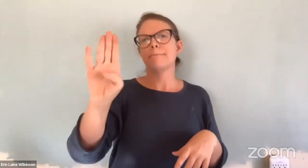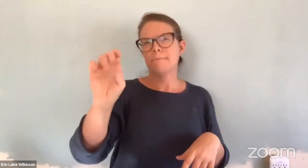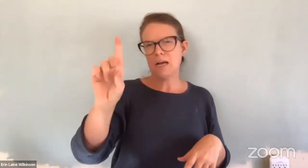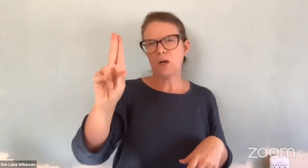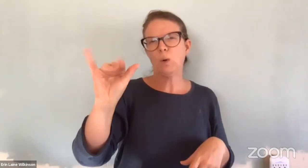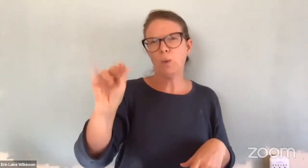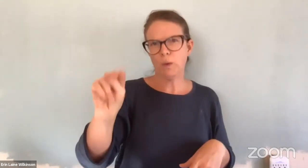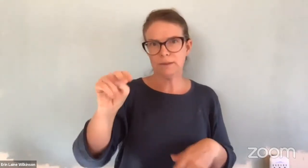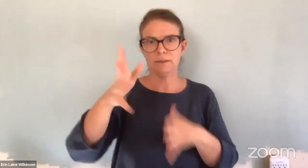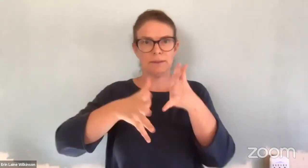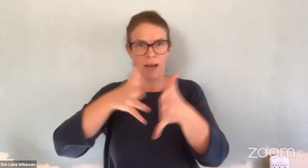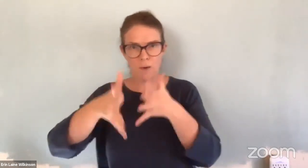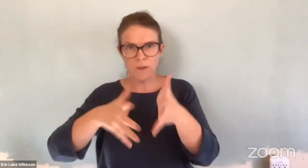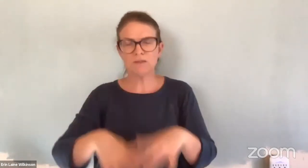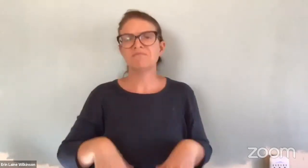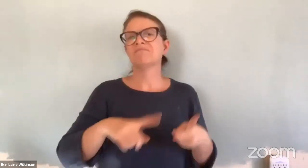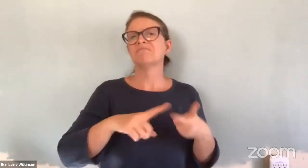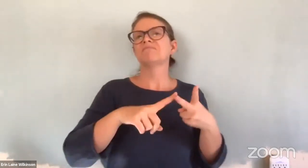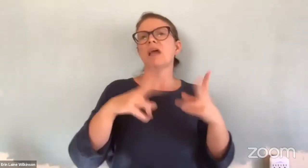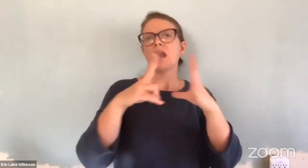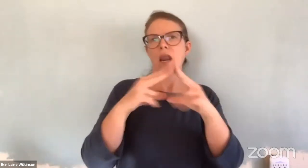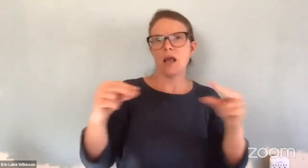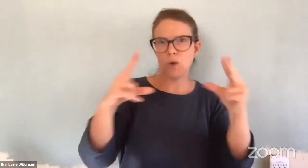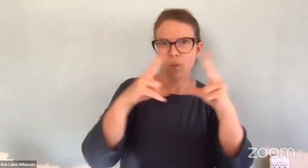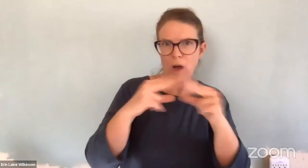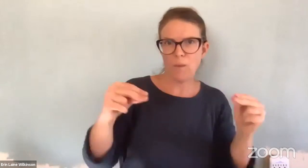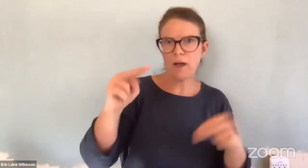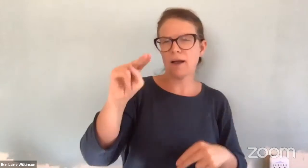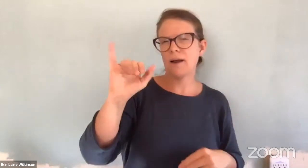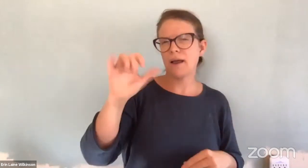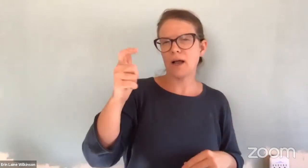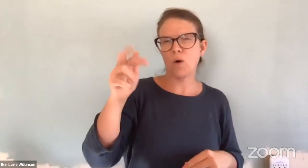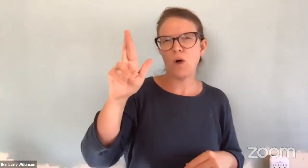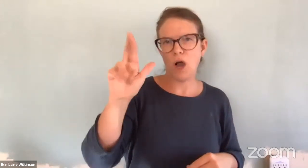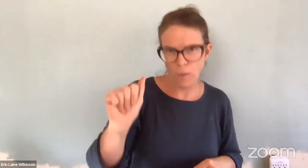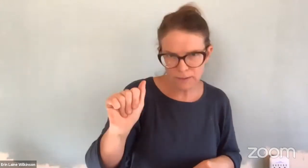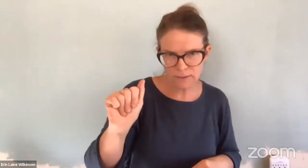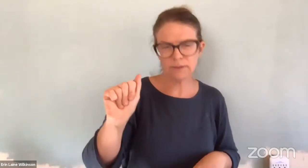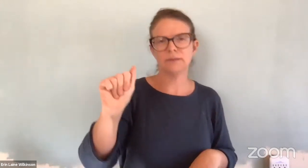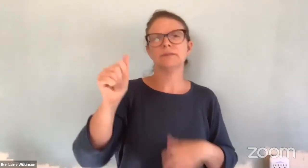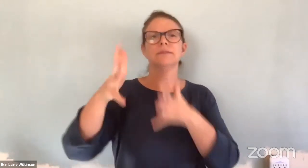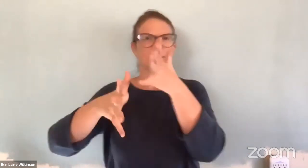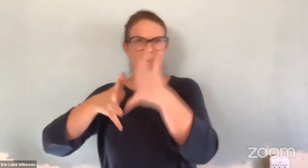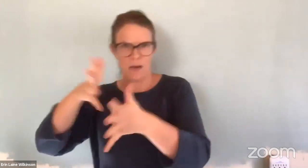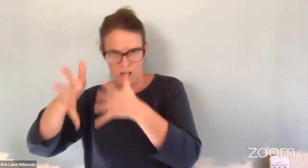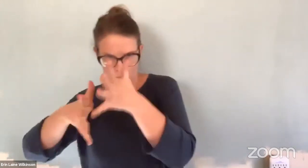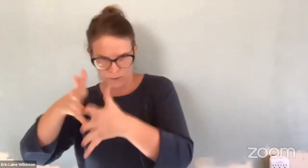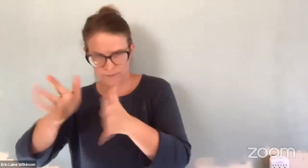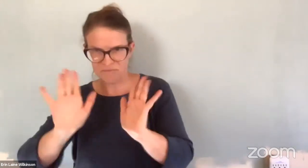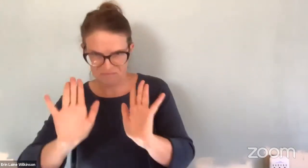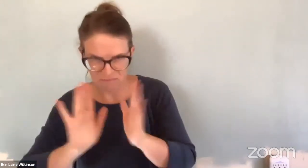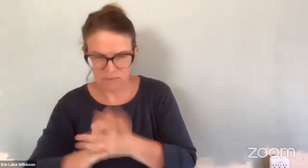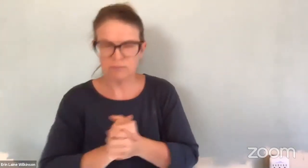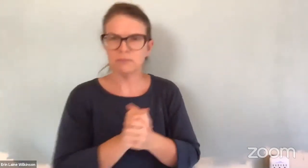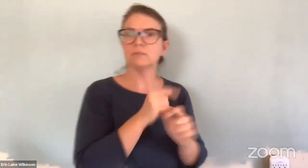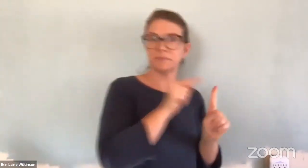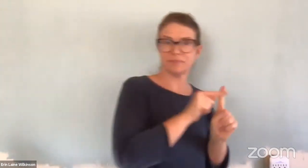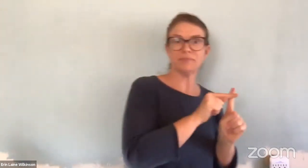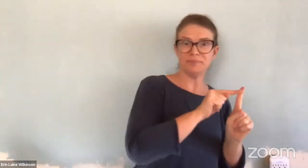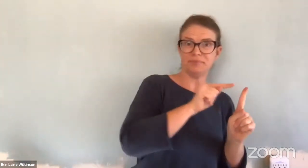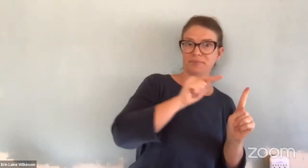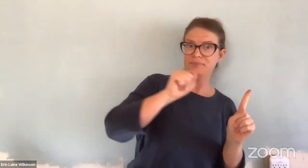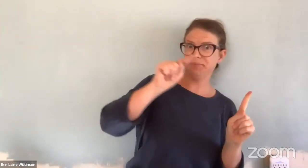that Al-Said Bedouin signed language, ABSL, as well as Nicaraguan sign language.